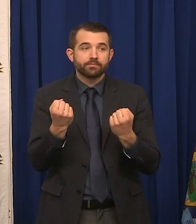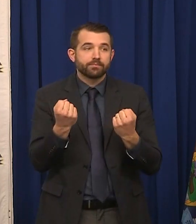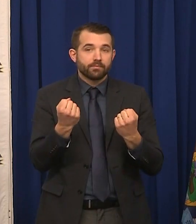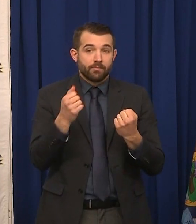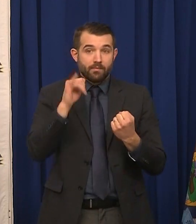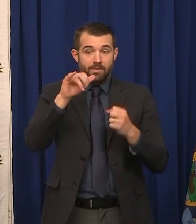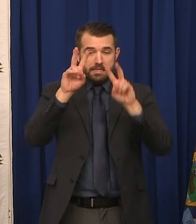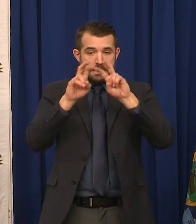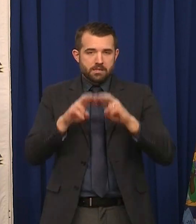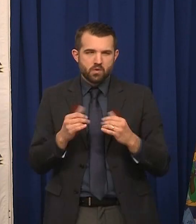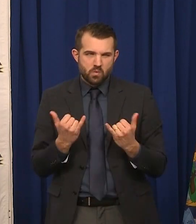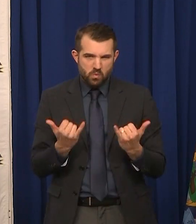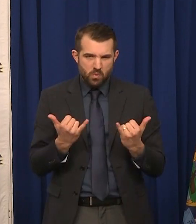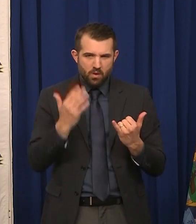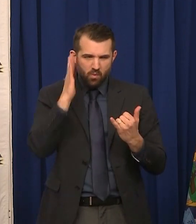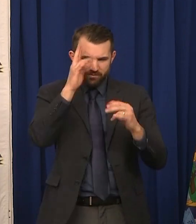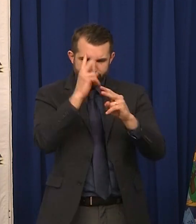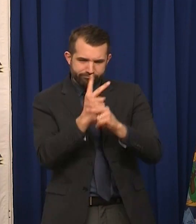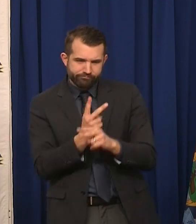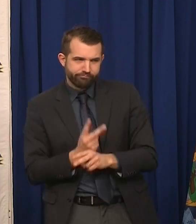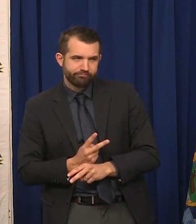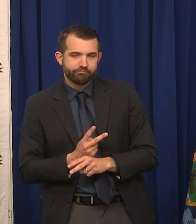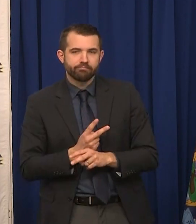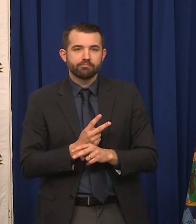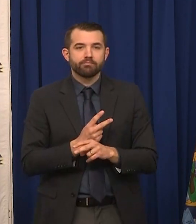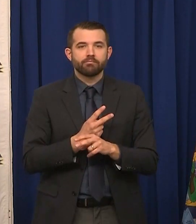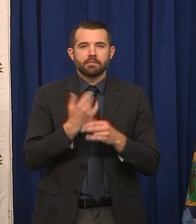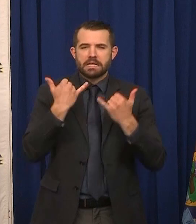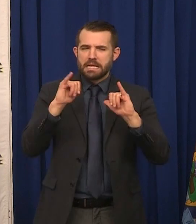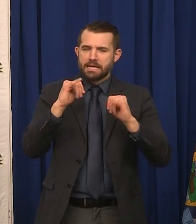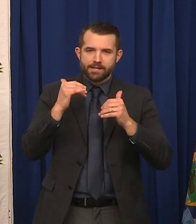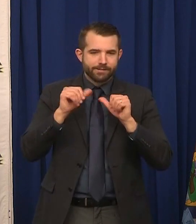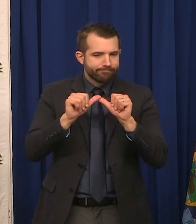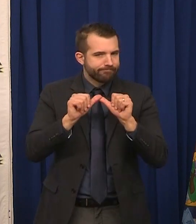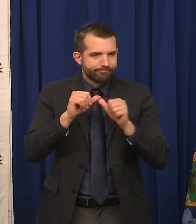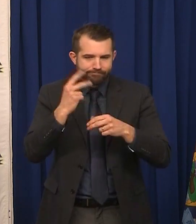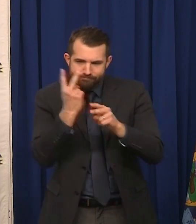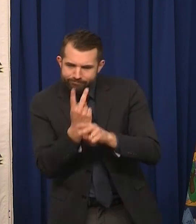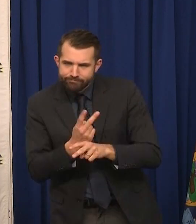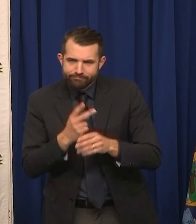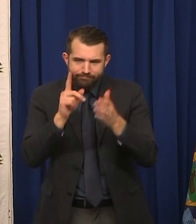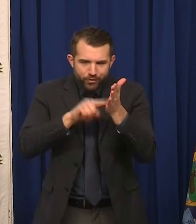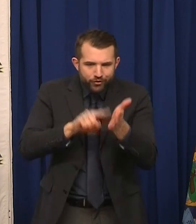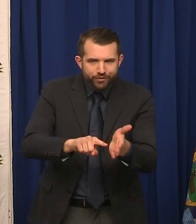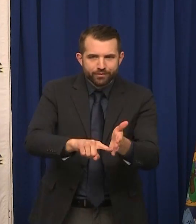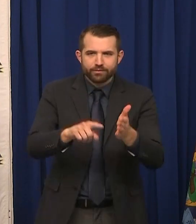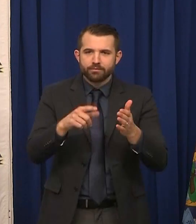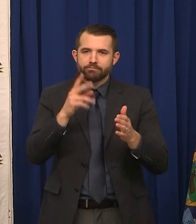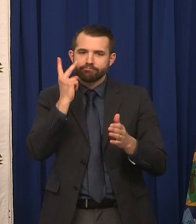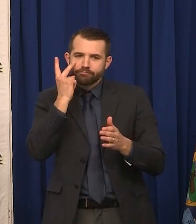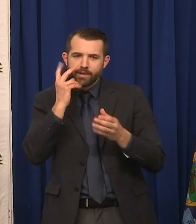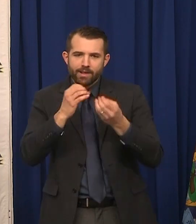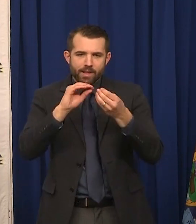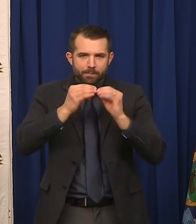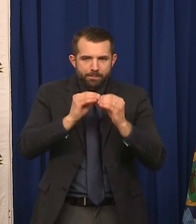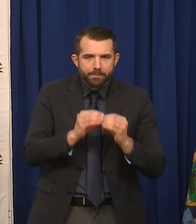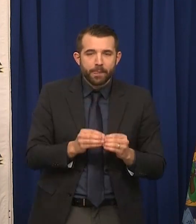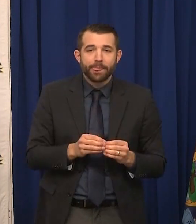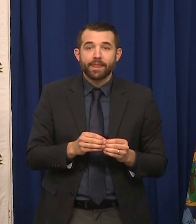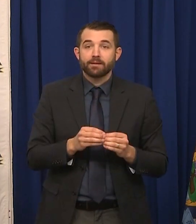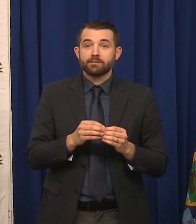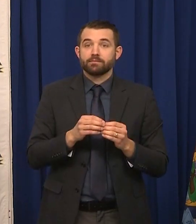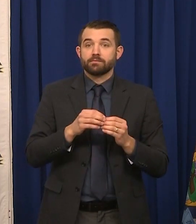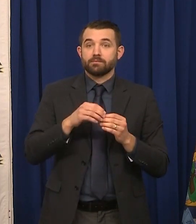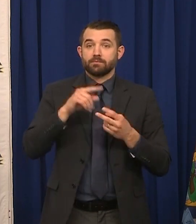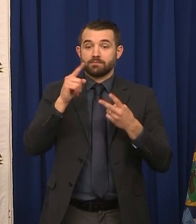because as your question suggests, we hope that what it shows is that for folks who are younger, folks who have fewer